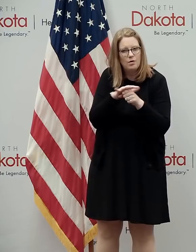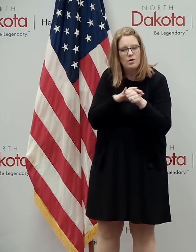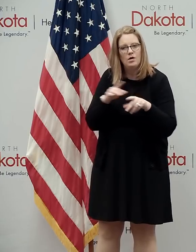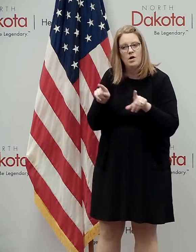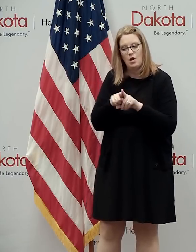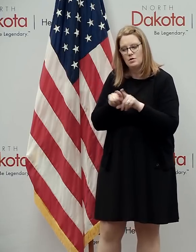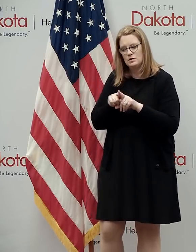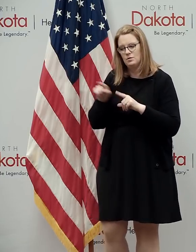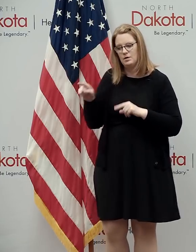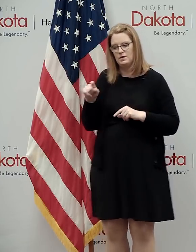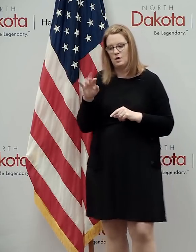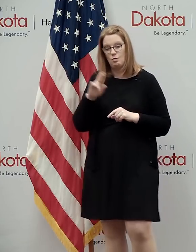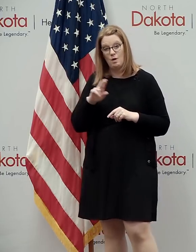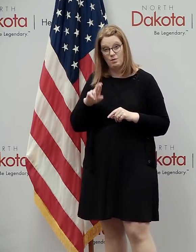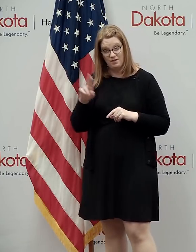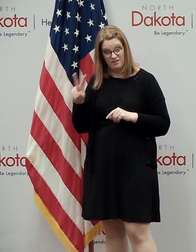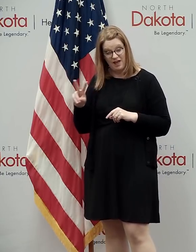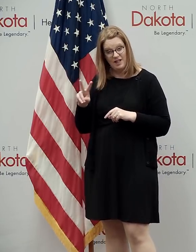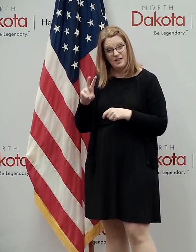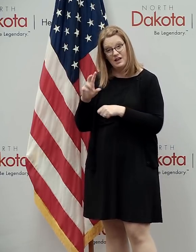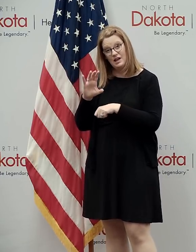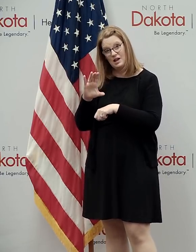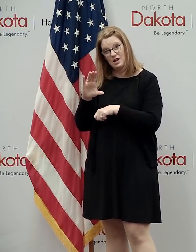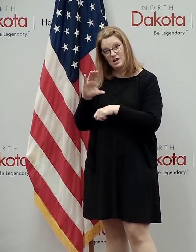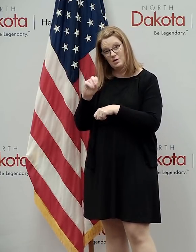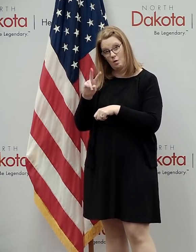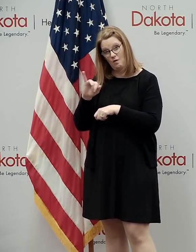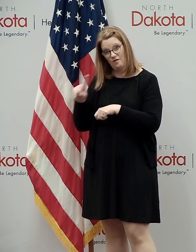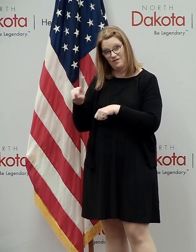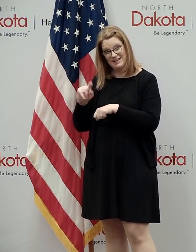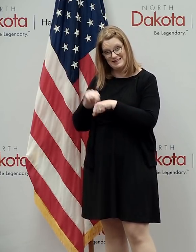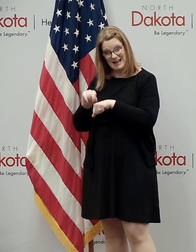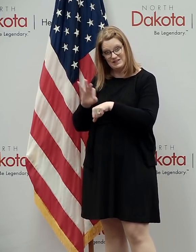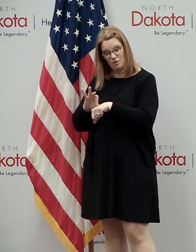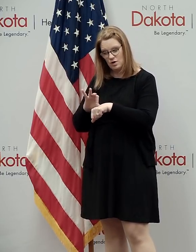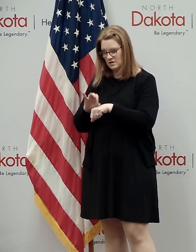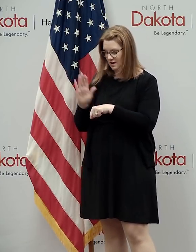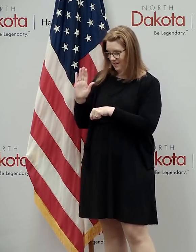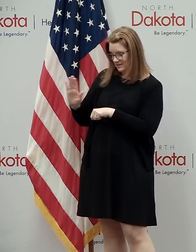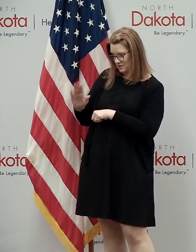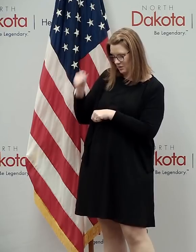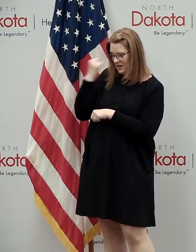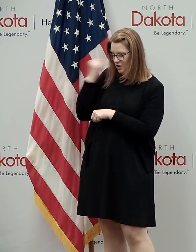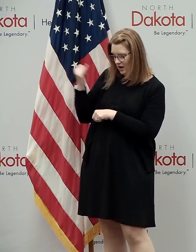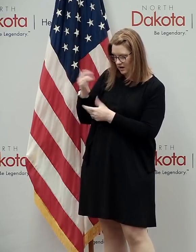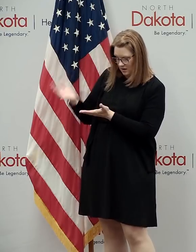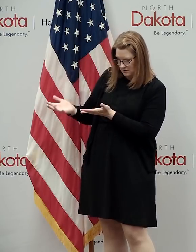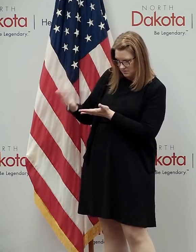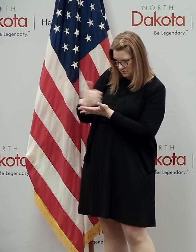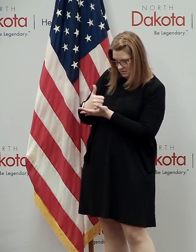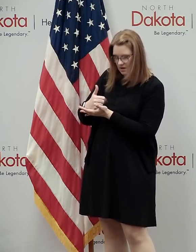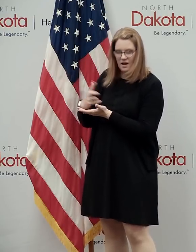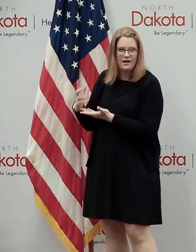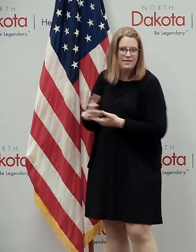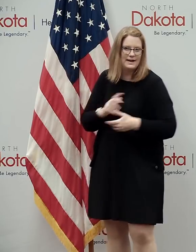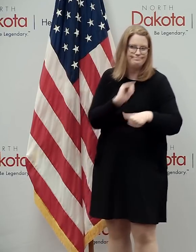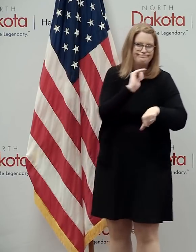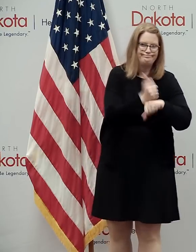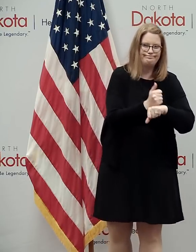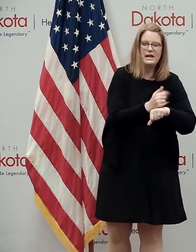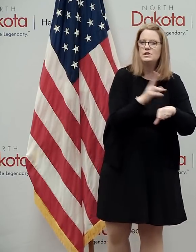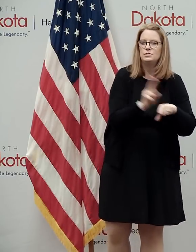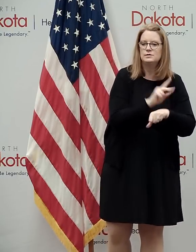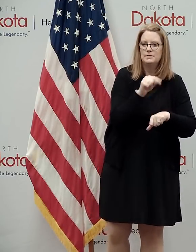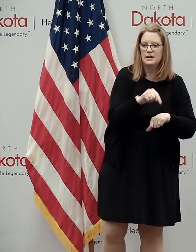Valley Coronavirus Task Force. We're trying to bring those ideas and those learnings back here. Again, just some